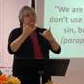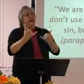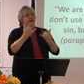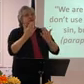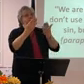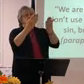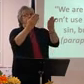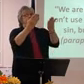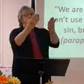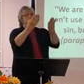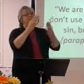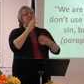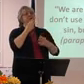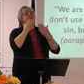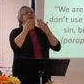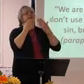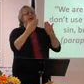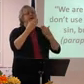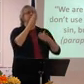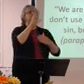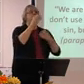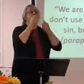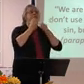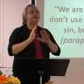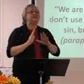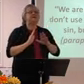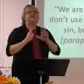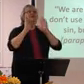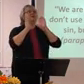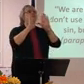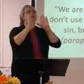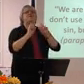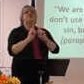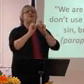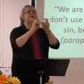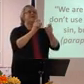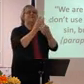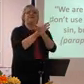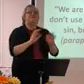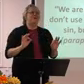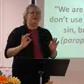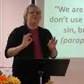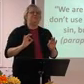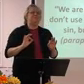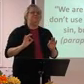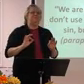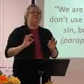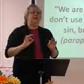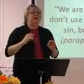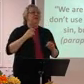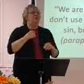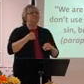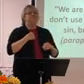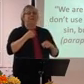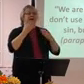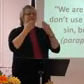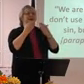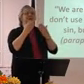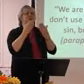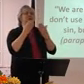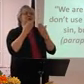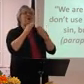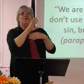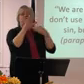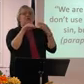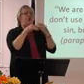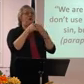again for your blessings, for this wonderful gift of freedom. Lord, I thank you for